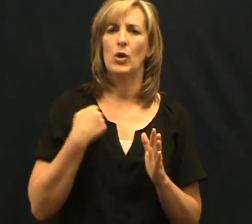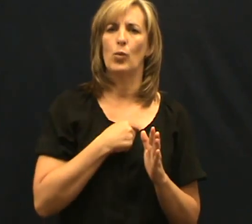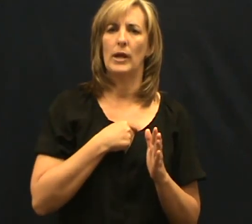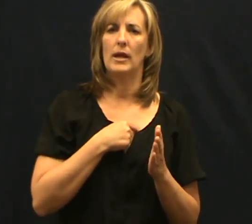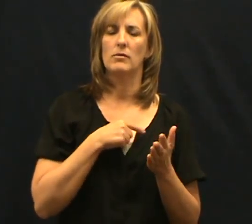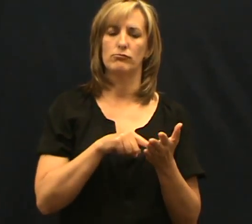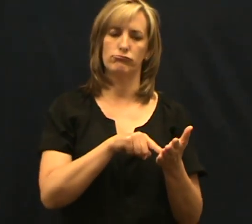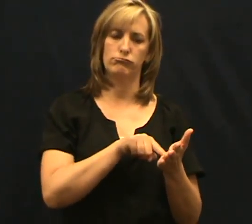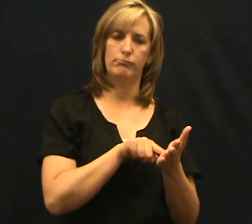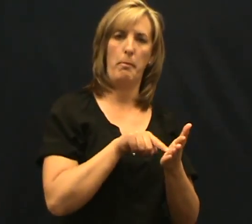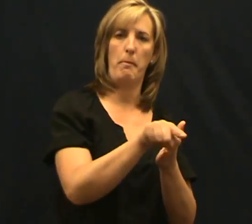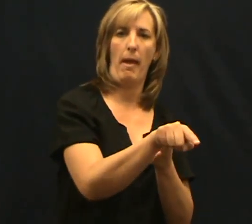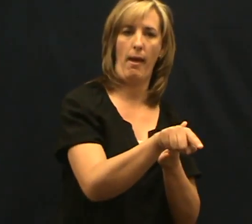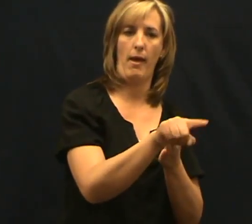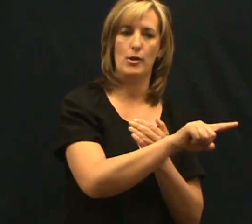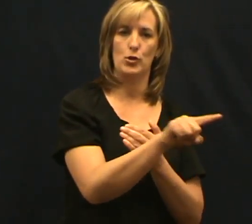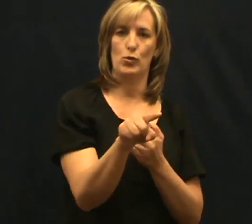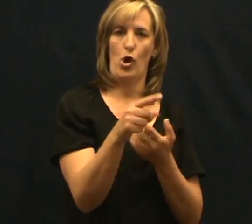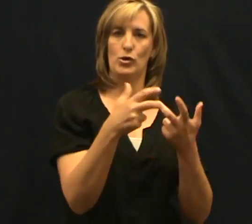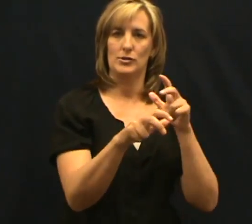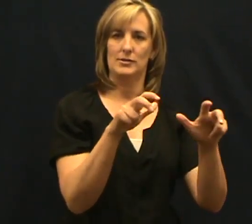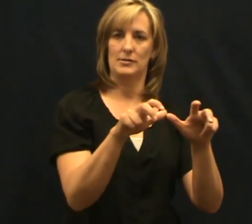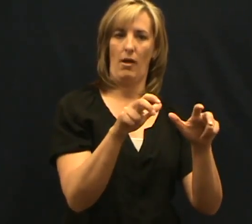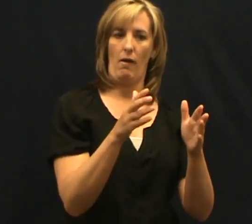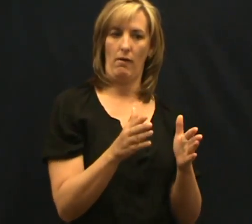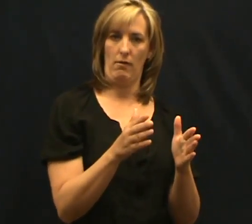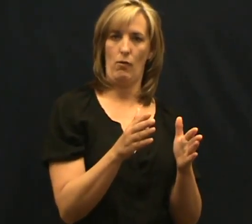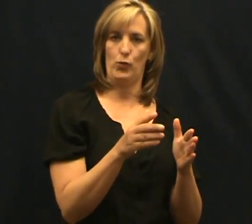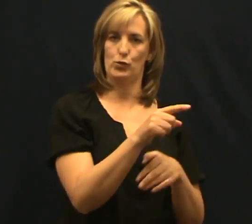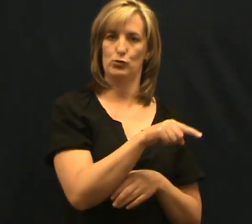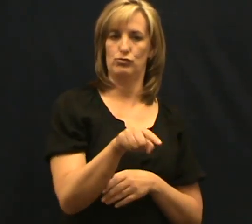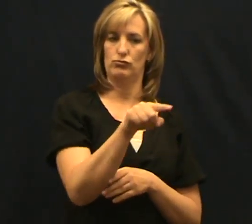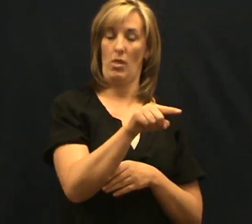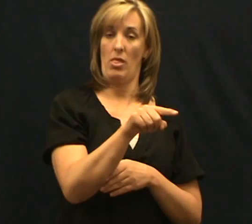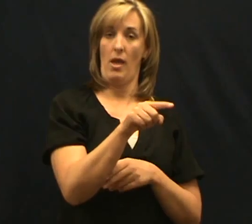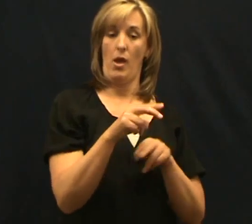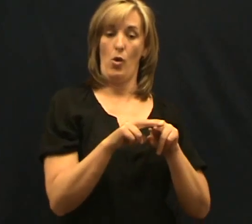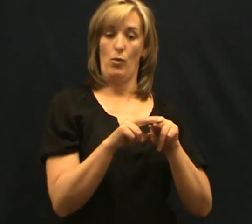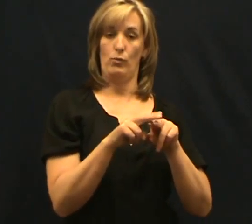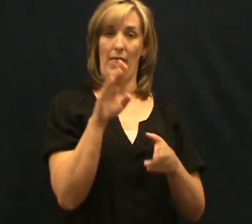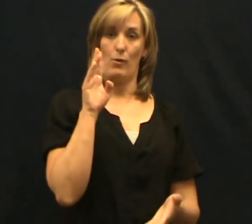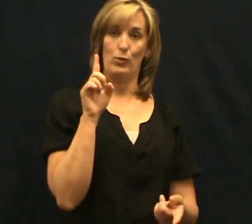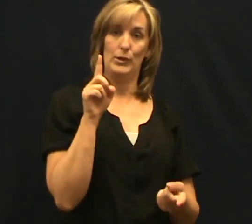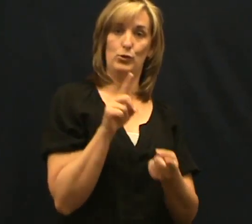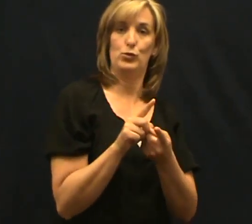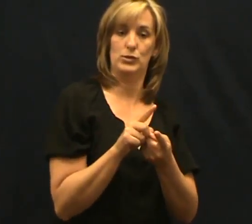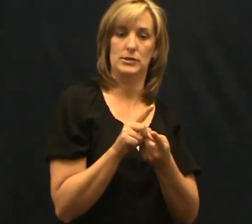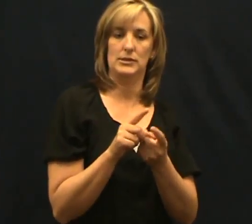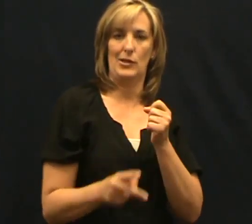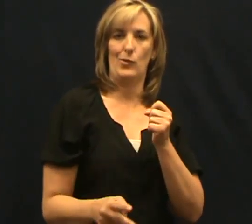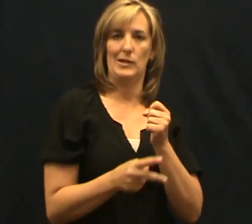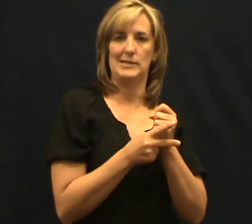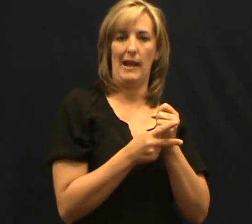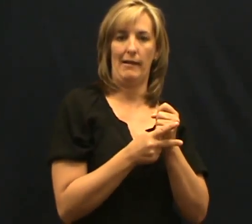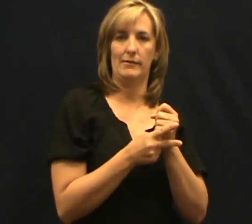to our stockholders, and they reduce retained earnings again. So dividends do not appear on the